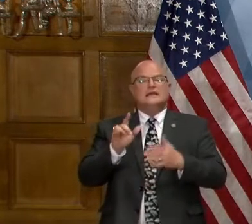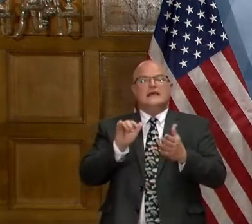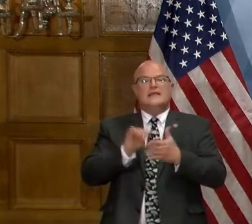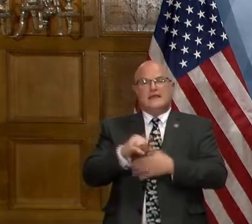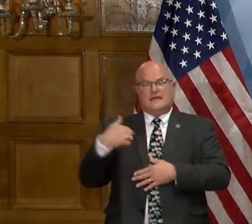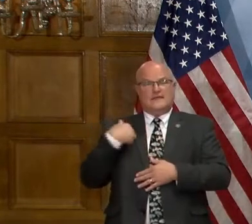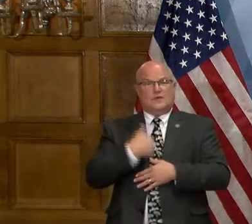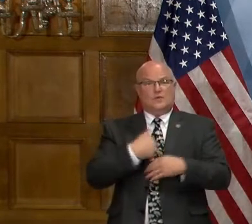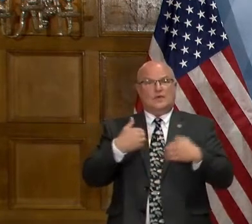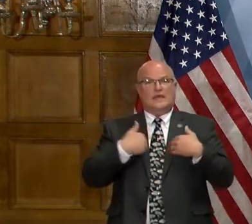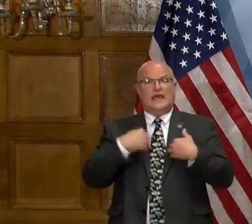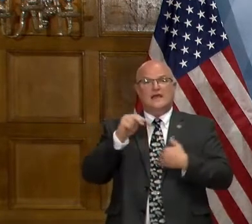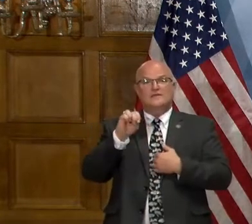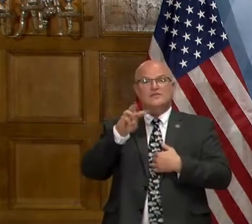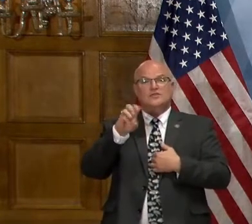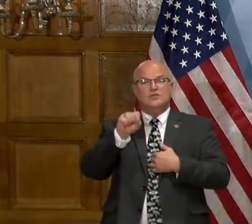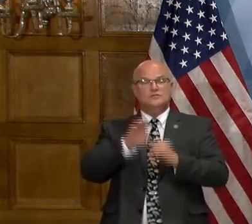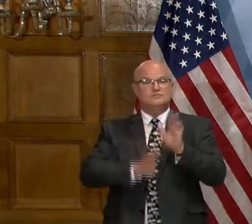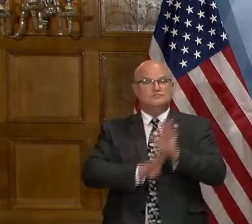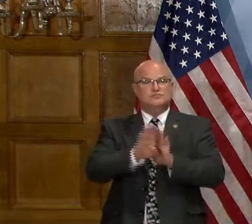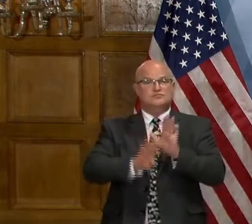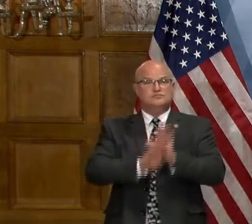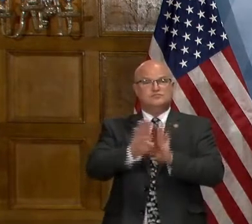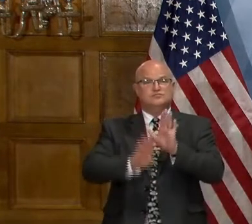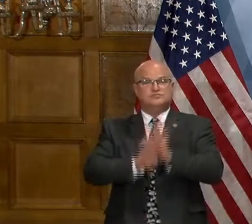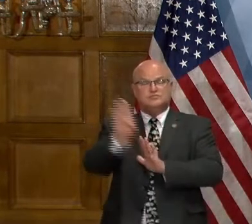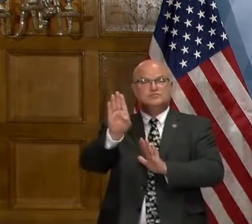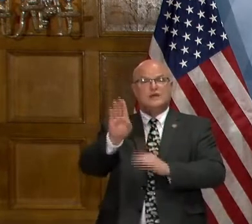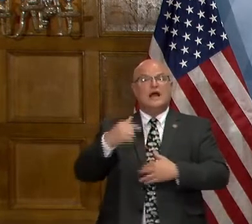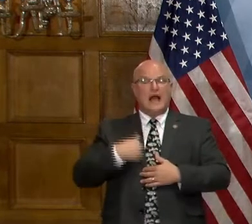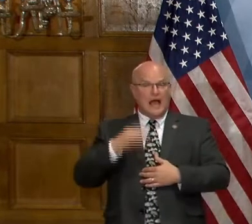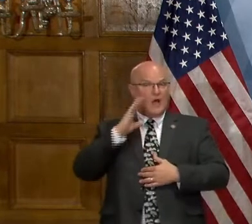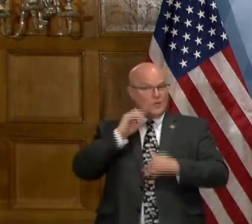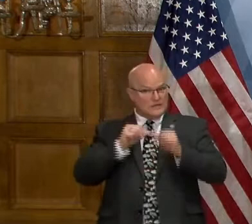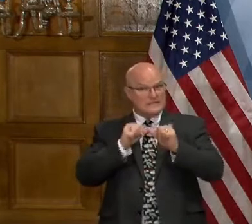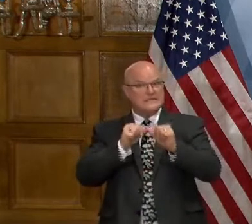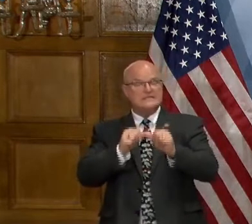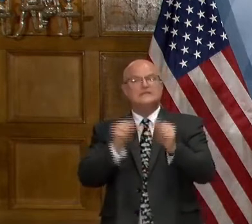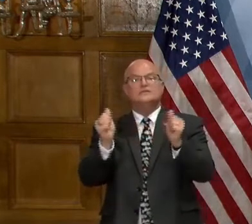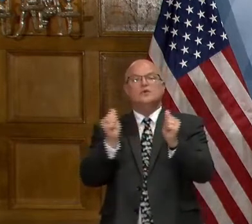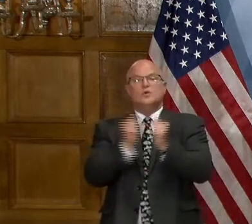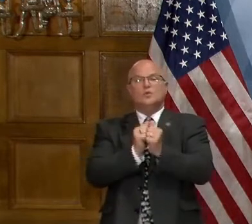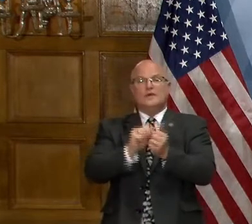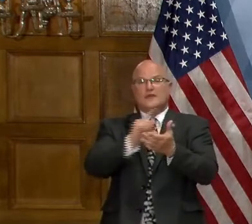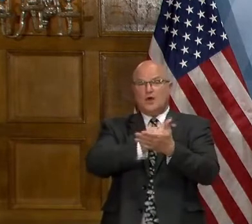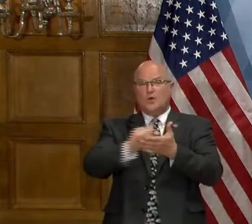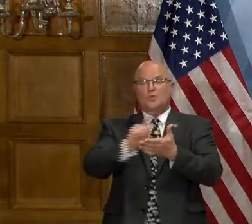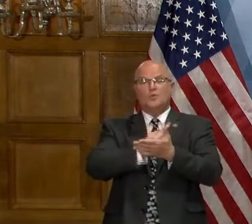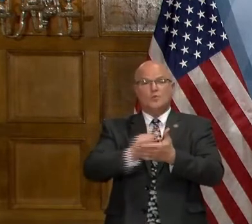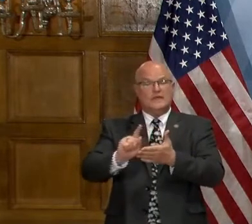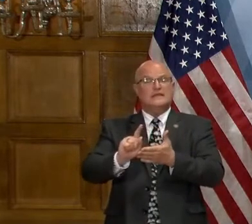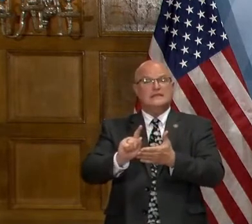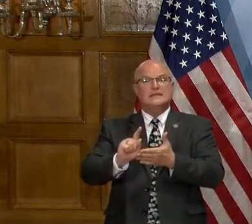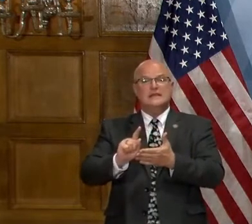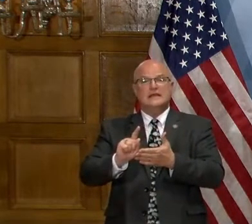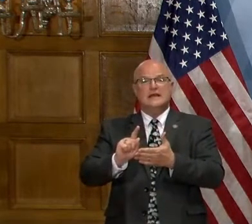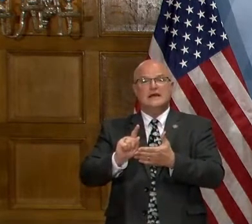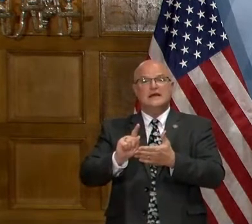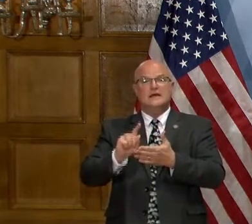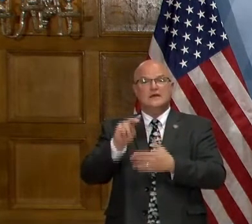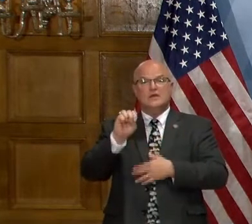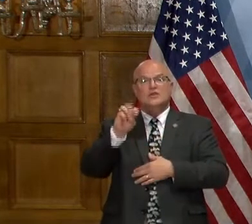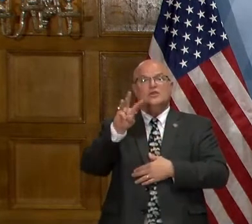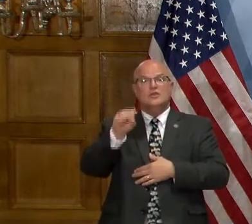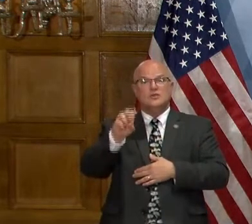that we have news that develops periodically. I will continue with a weekly